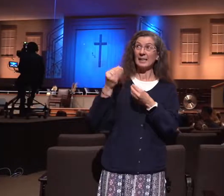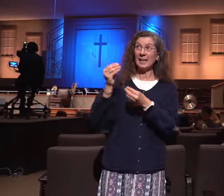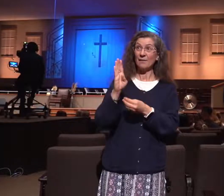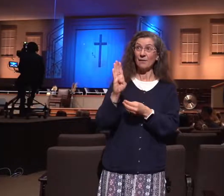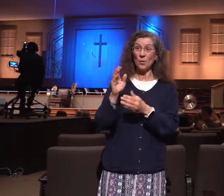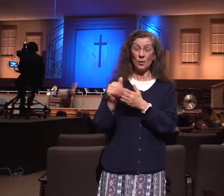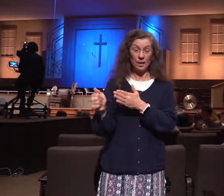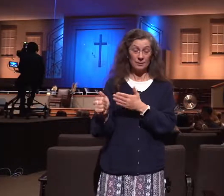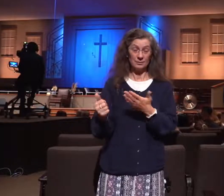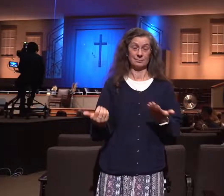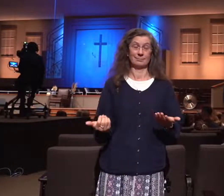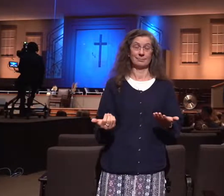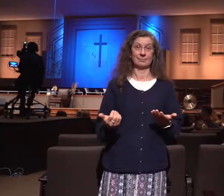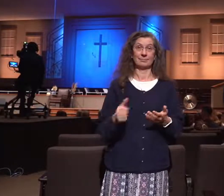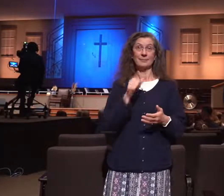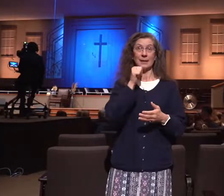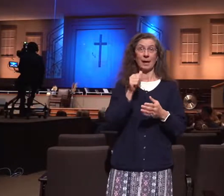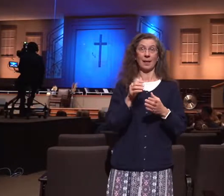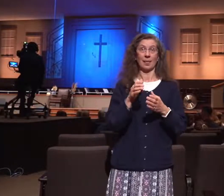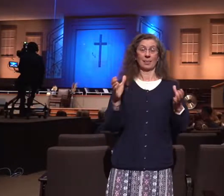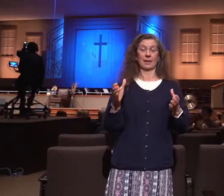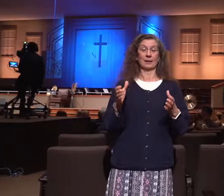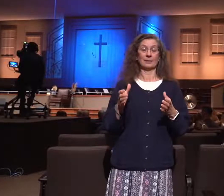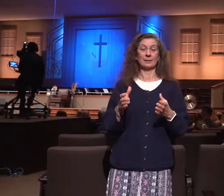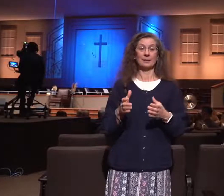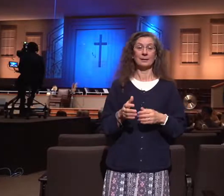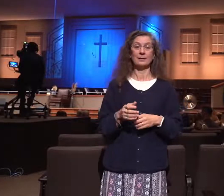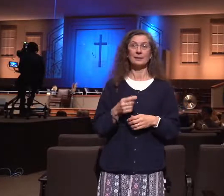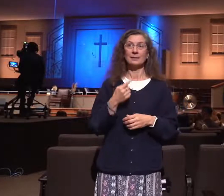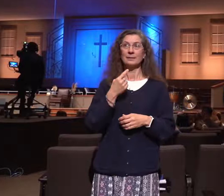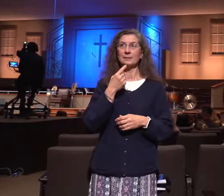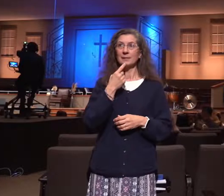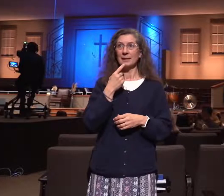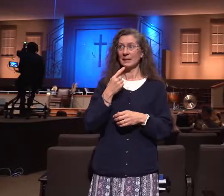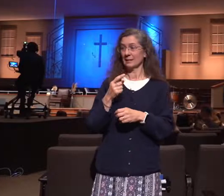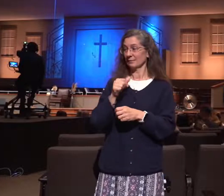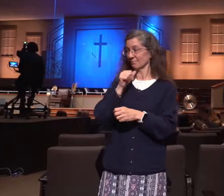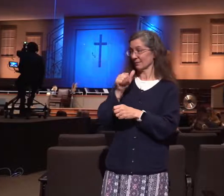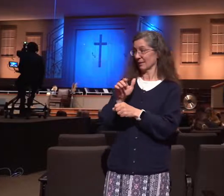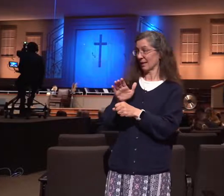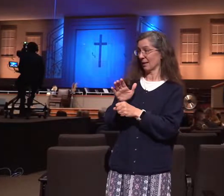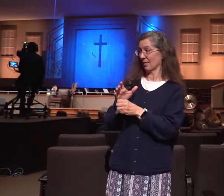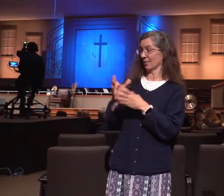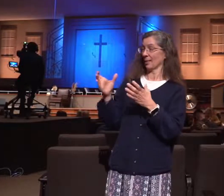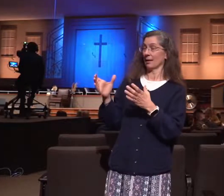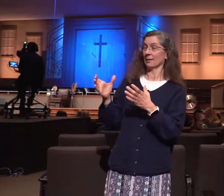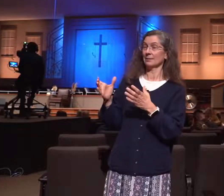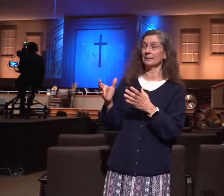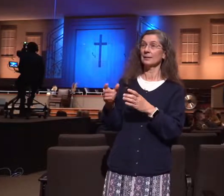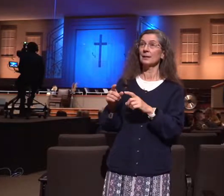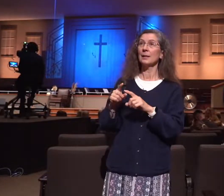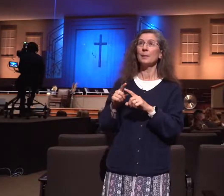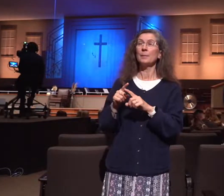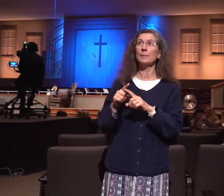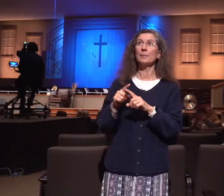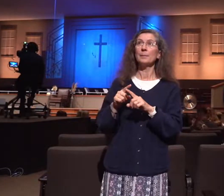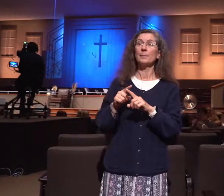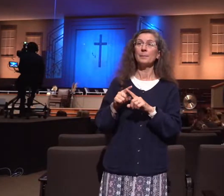didn't hear somebody say, good night, my tithe was just $4 a week. Oh, isn't my tithing? Oh, you only